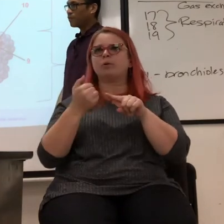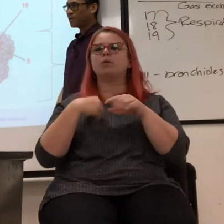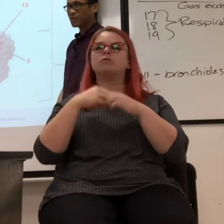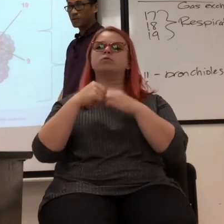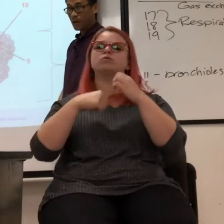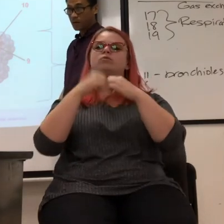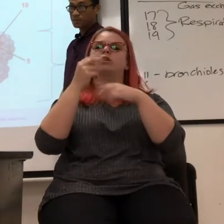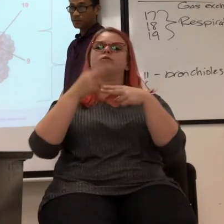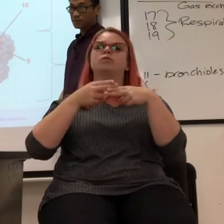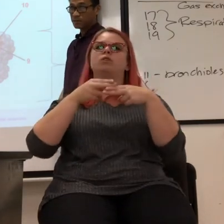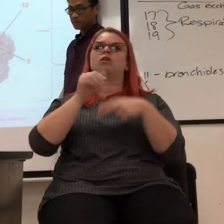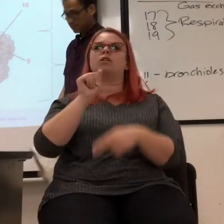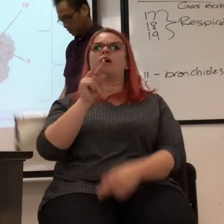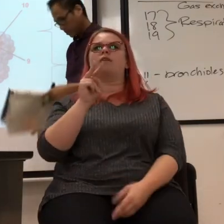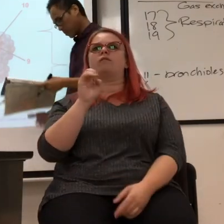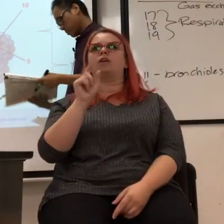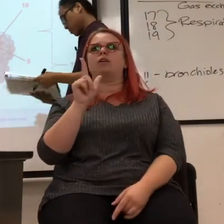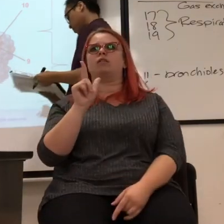called alveolar ducts.